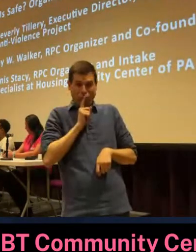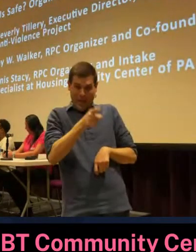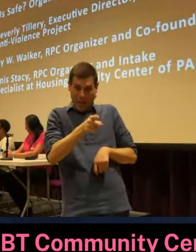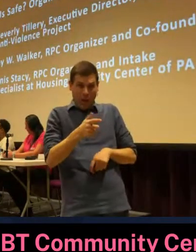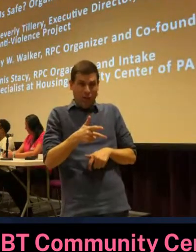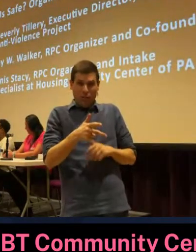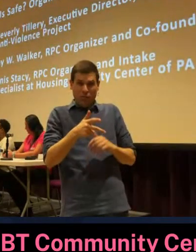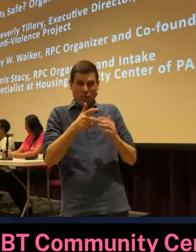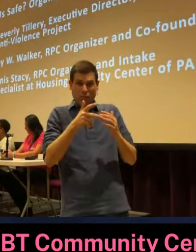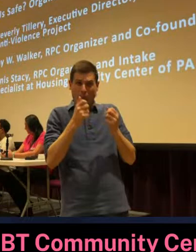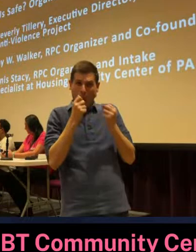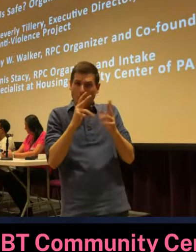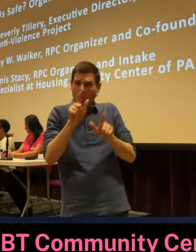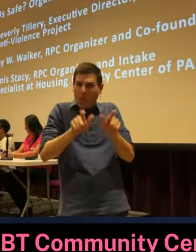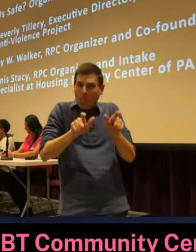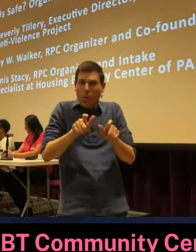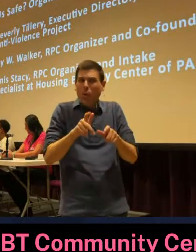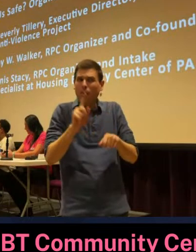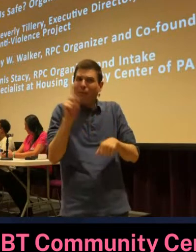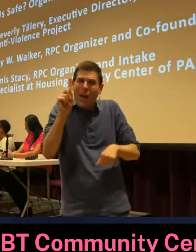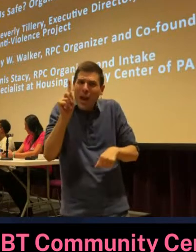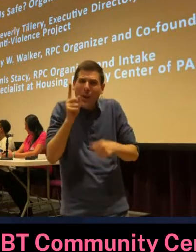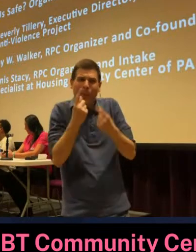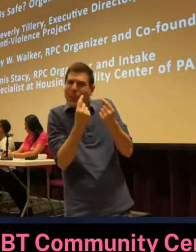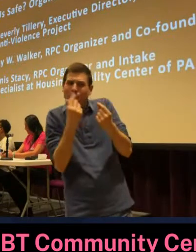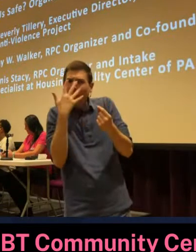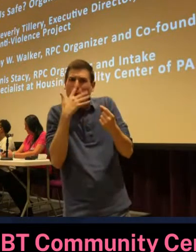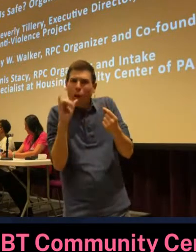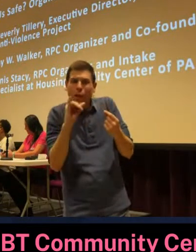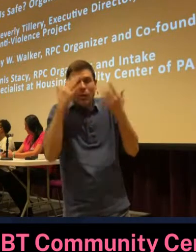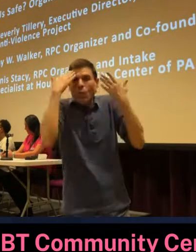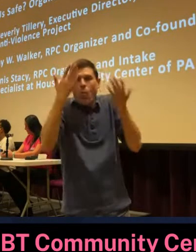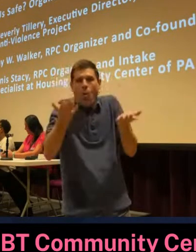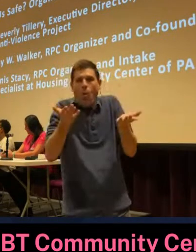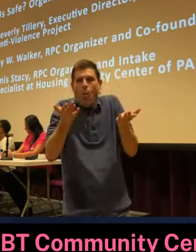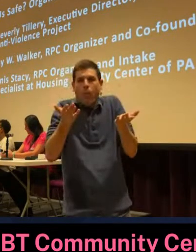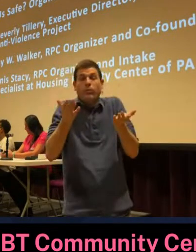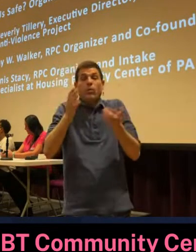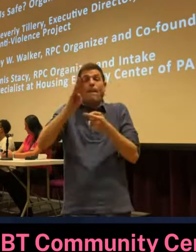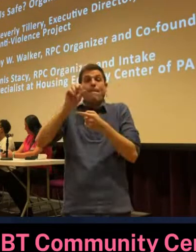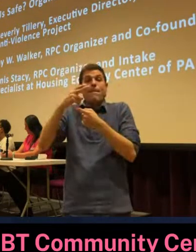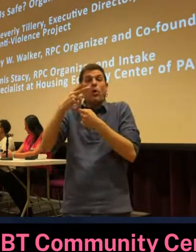going to happen. That's a part of what this committee hearing is going to be.